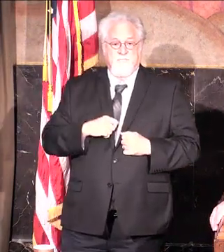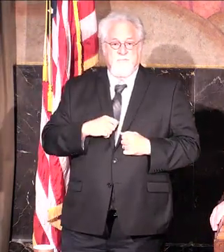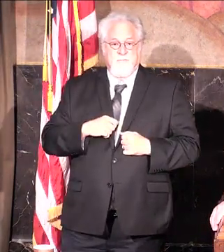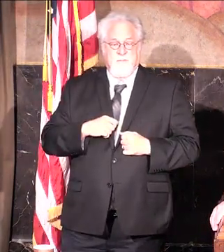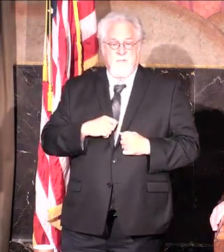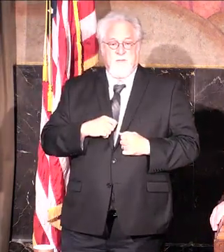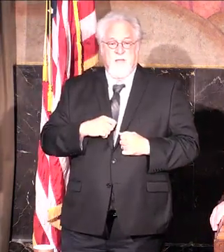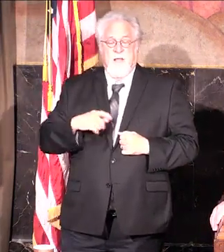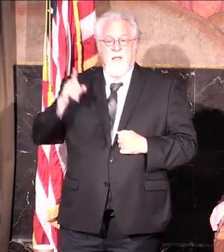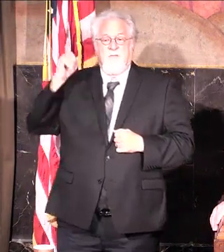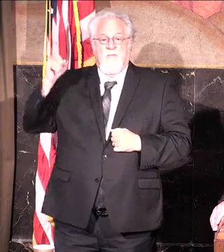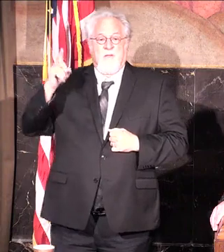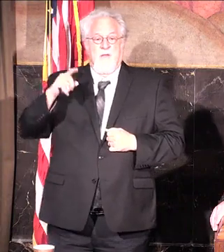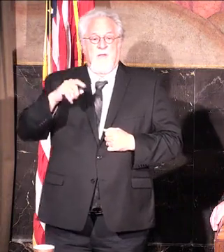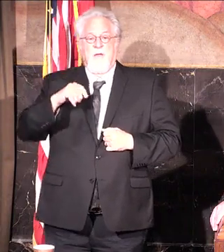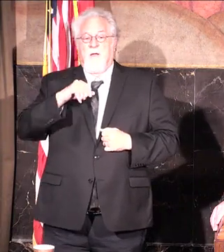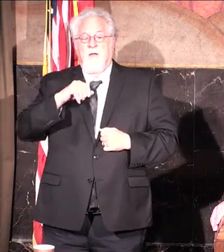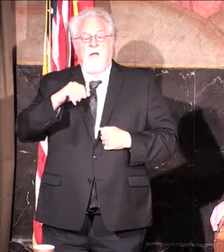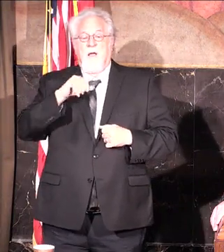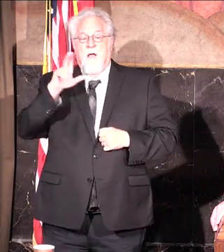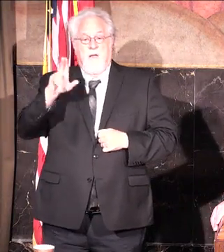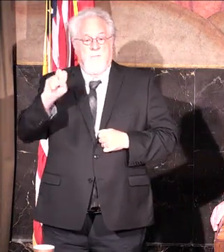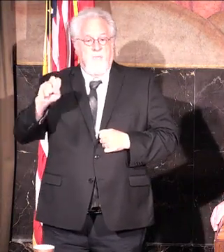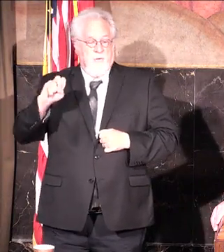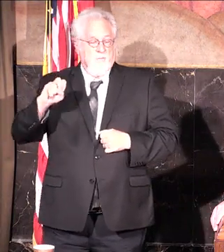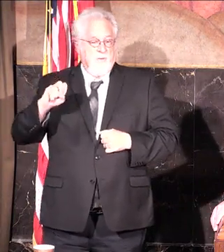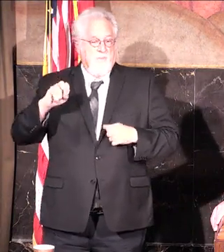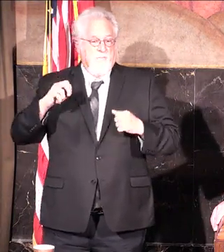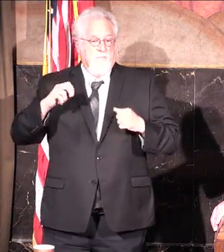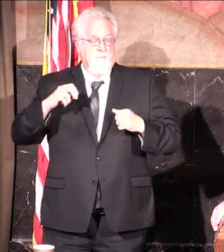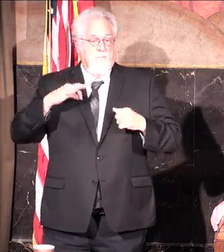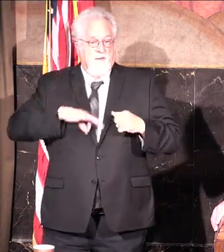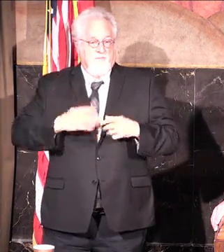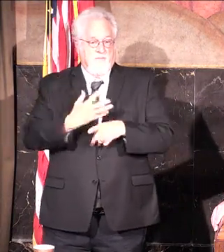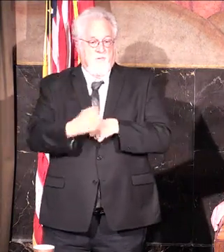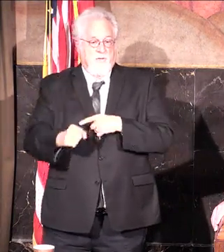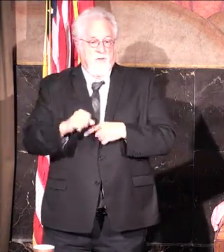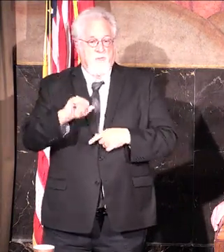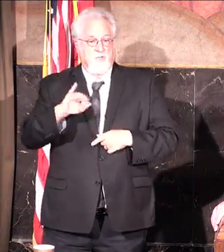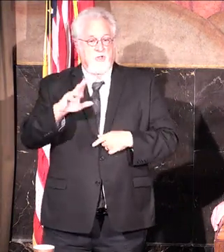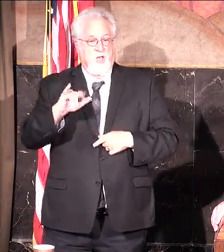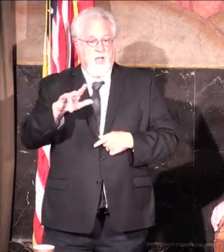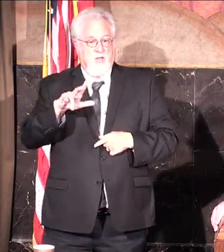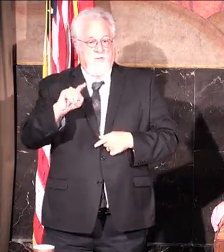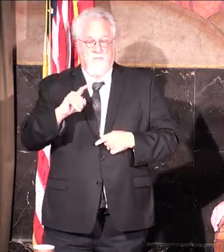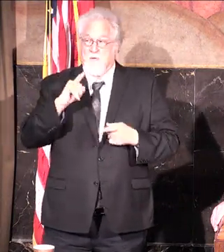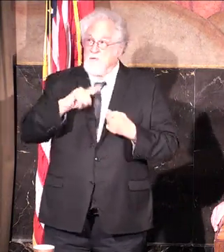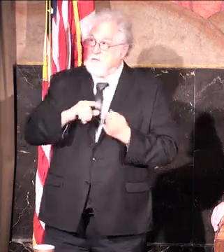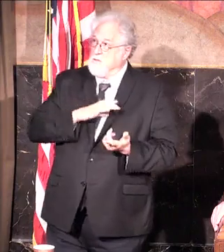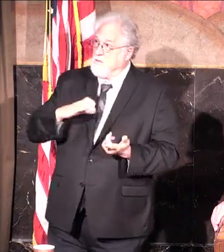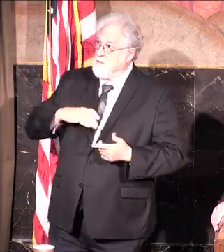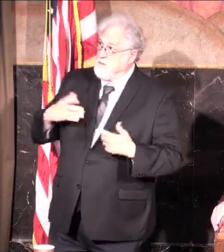pandemic unemployment benefits are going to run out on the 31st, at least until such time as Congress renews them at some